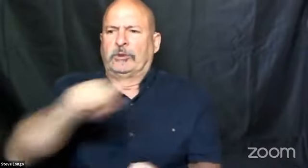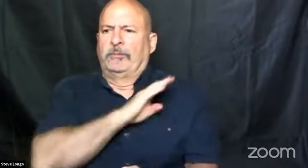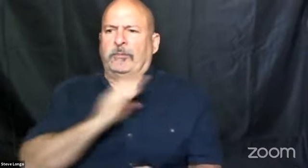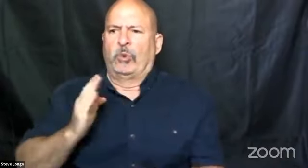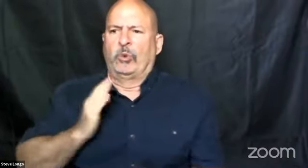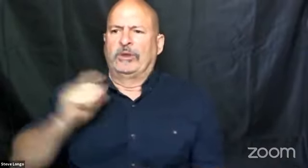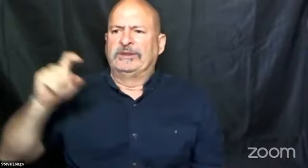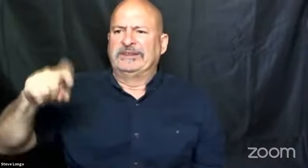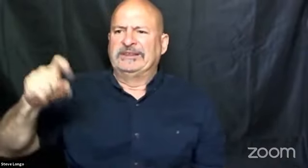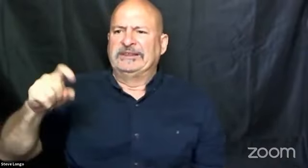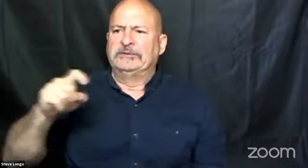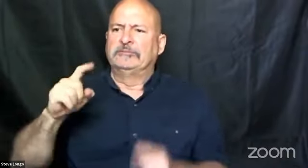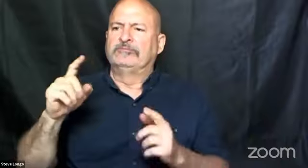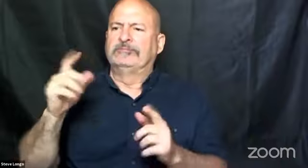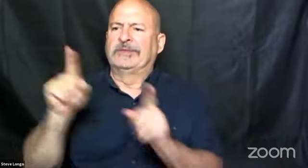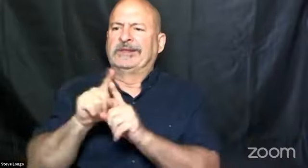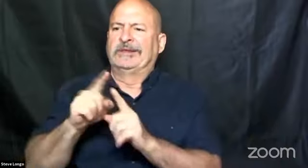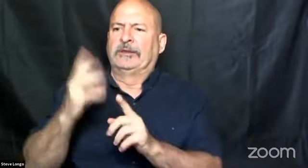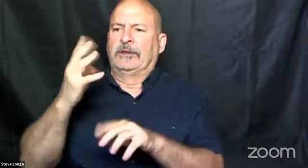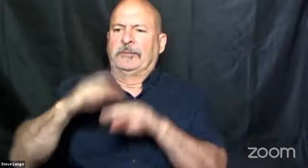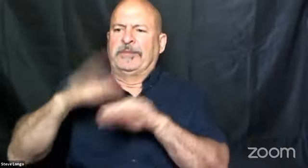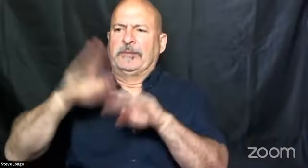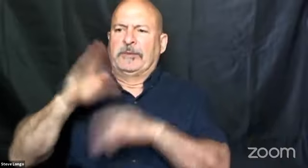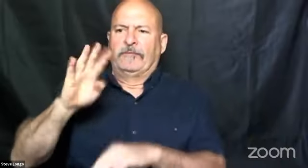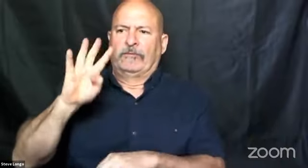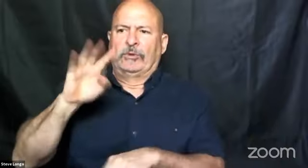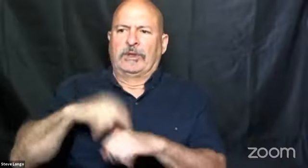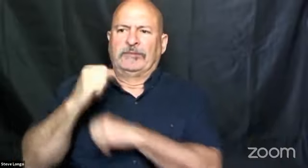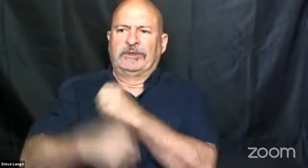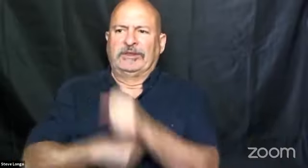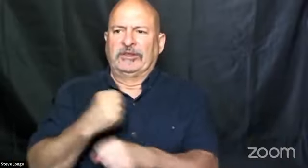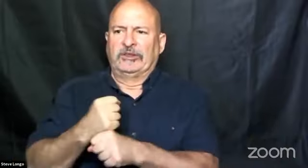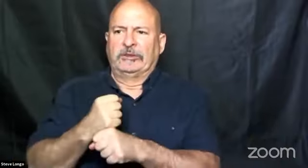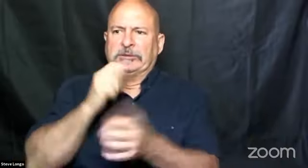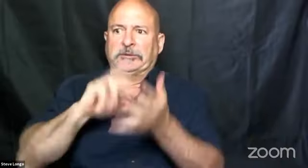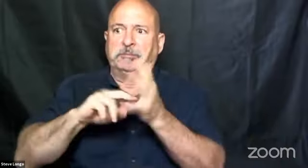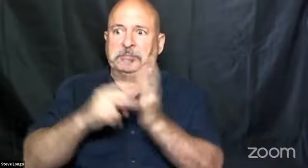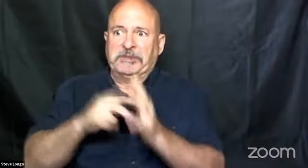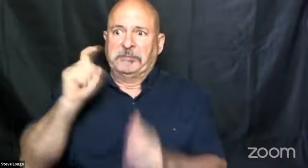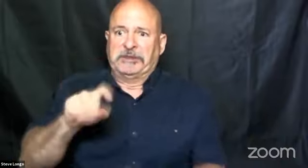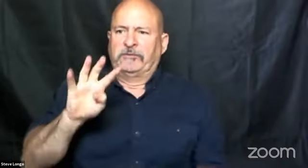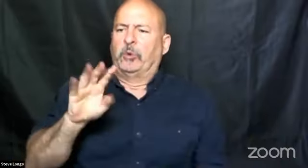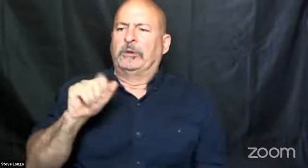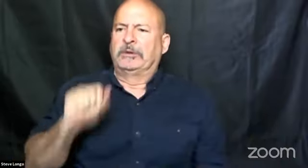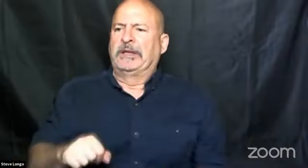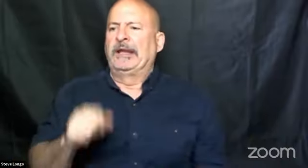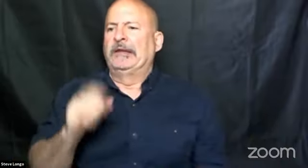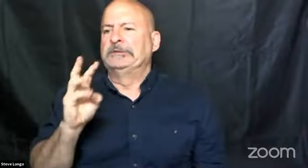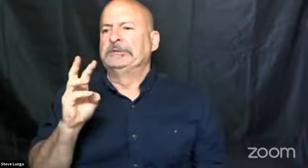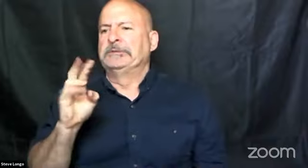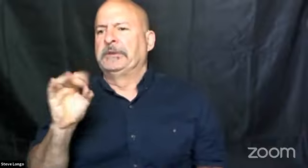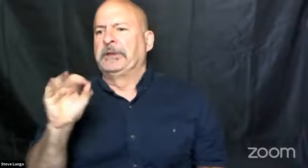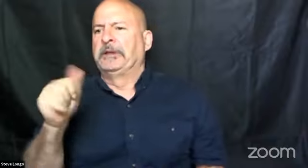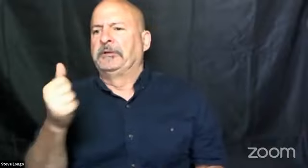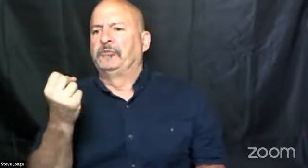changes deal with the board and the necessity of how many board members and the terms that they are to